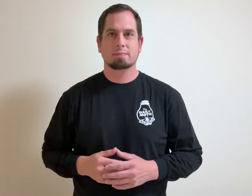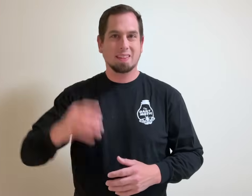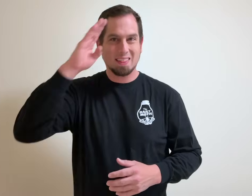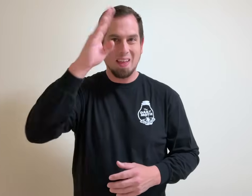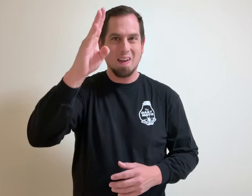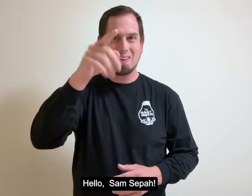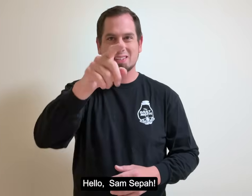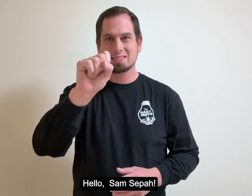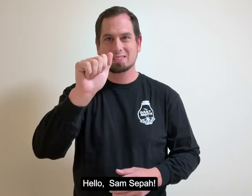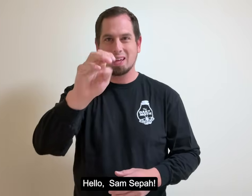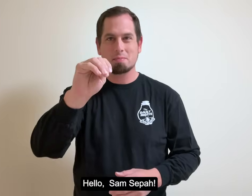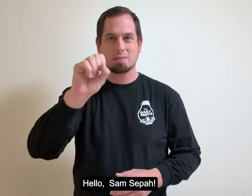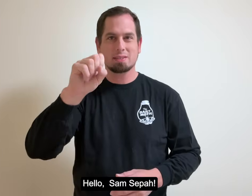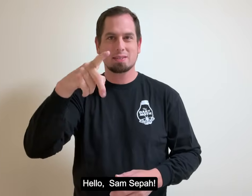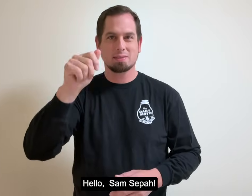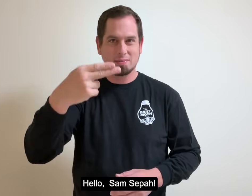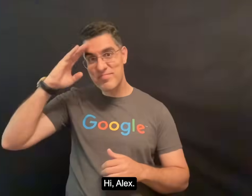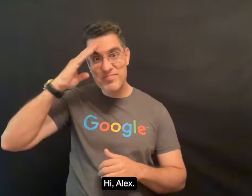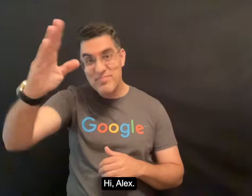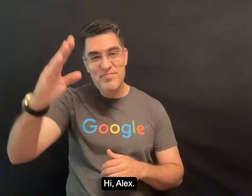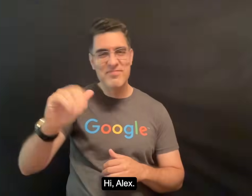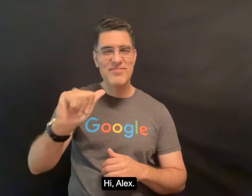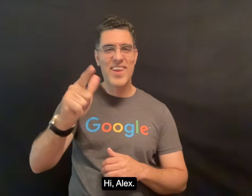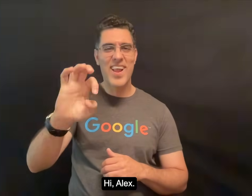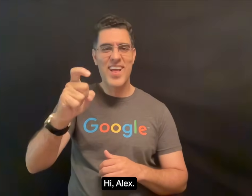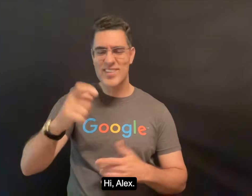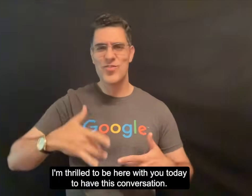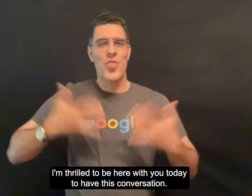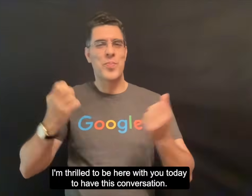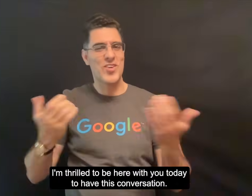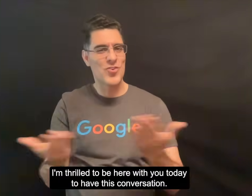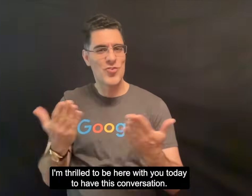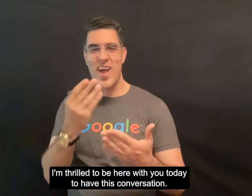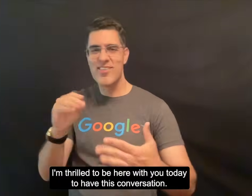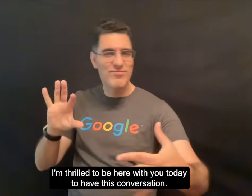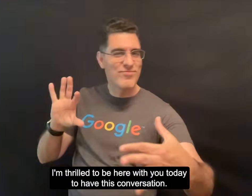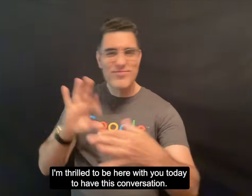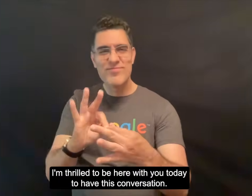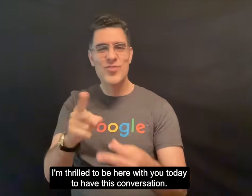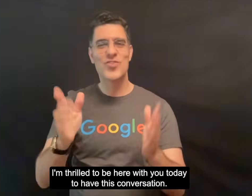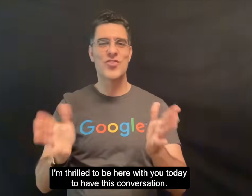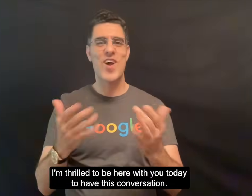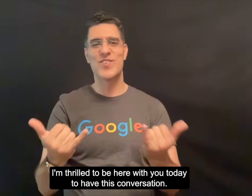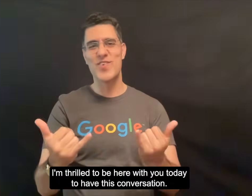Hello, Samsepa. Hi, Alex. I'm thrilled to be here with you today to have this conversation.